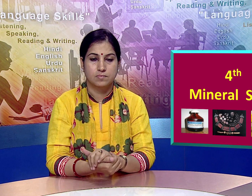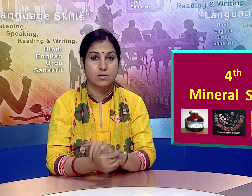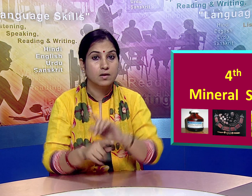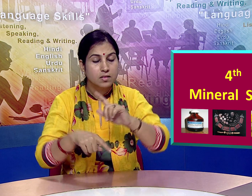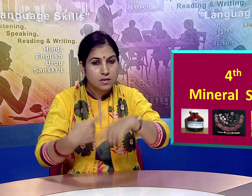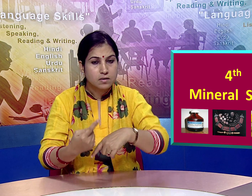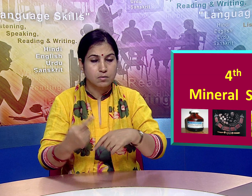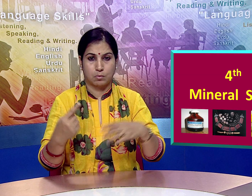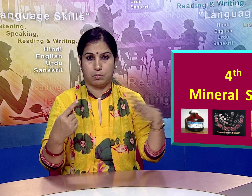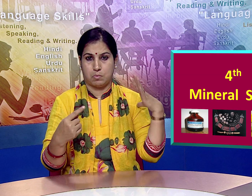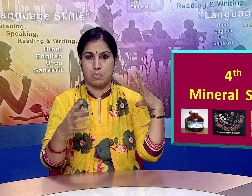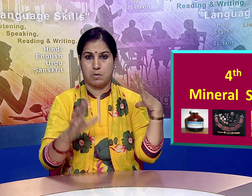and neutralize it with